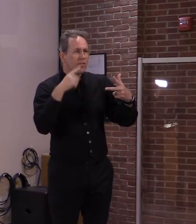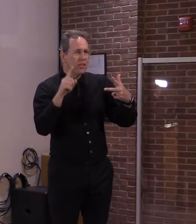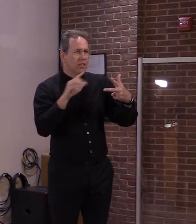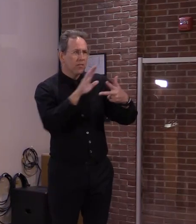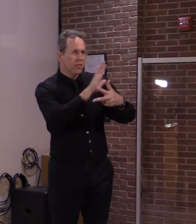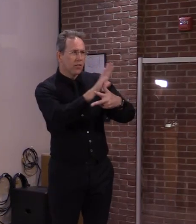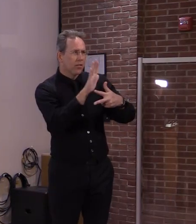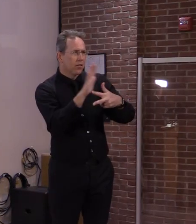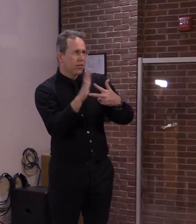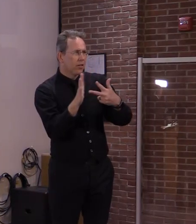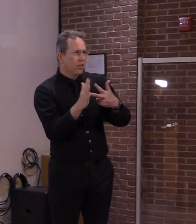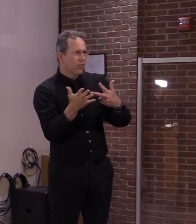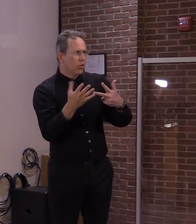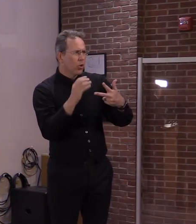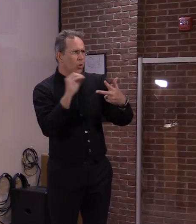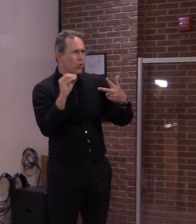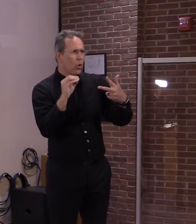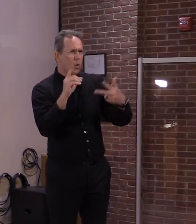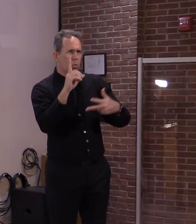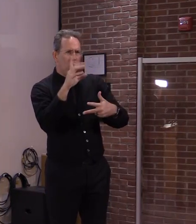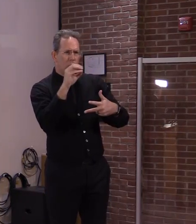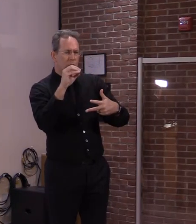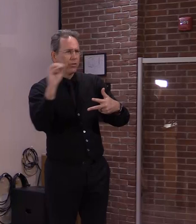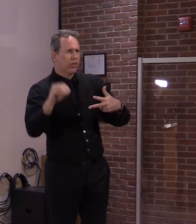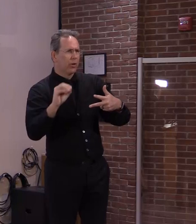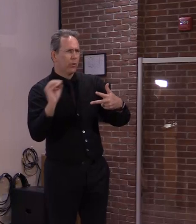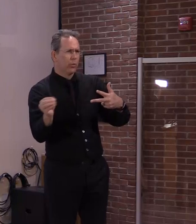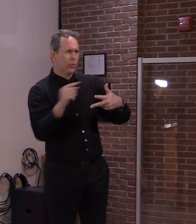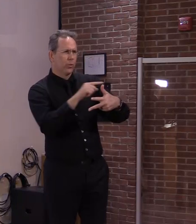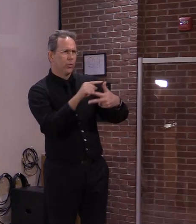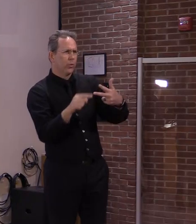there's 5, 10, 25% chance you still